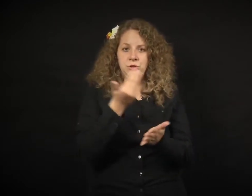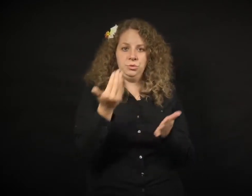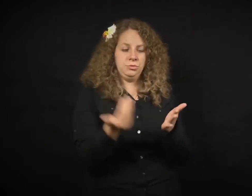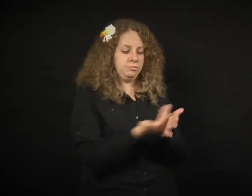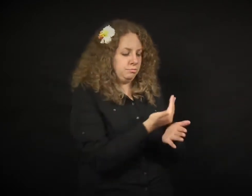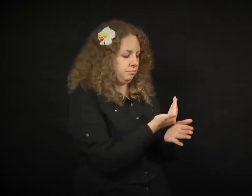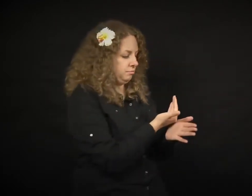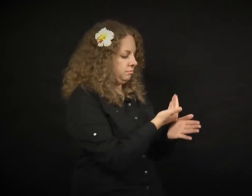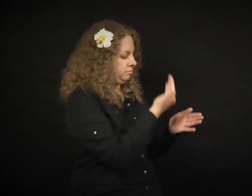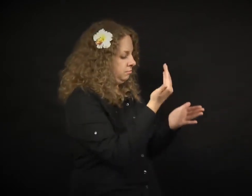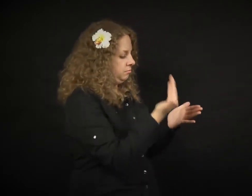New.